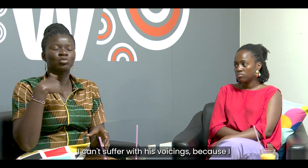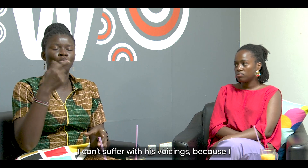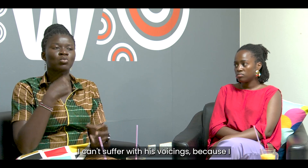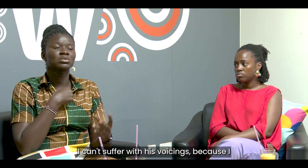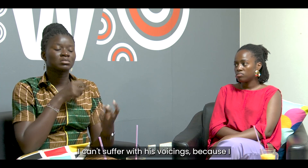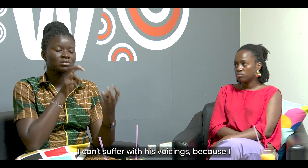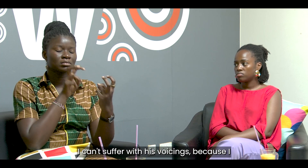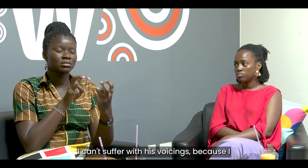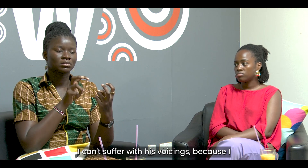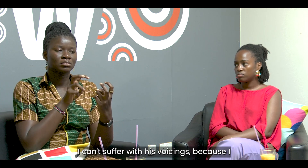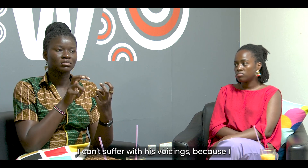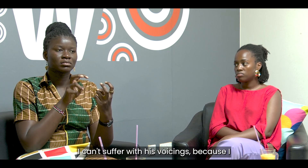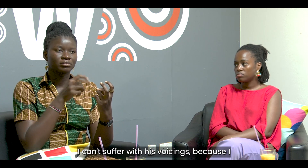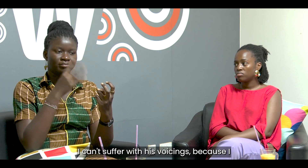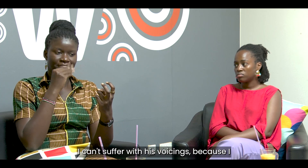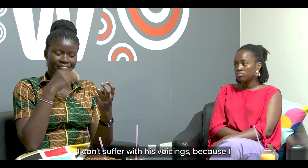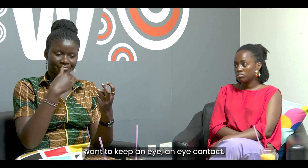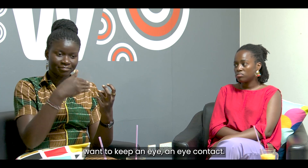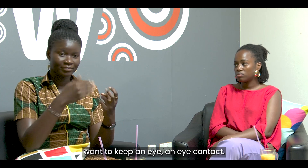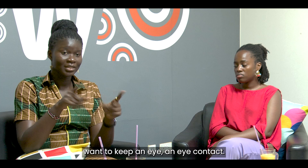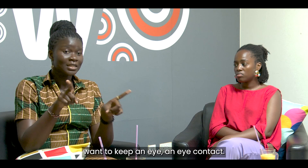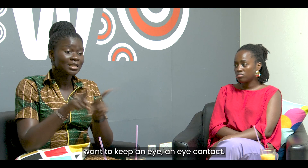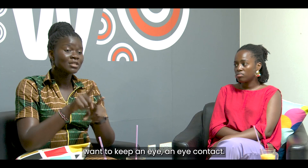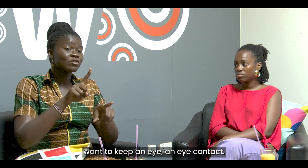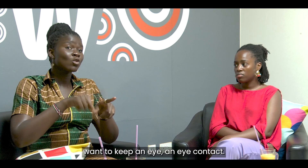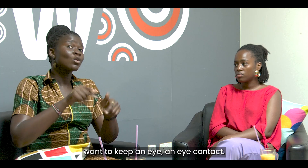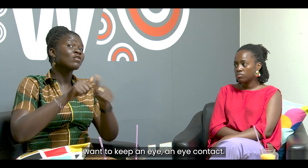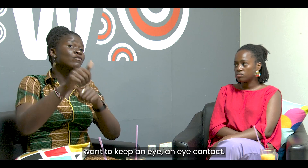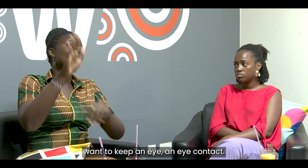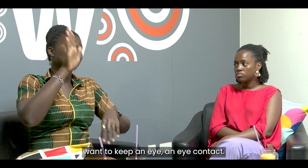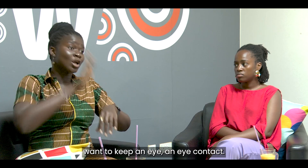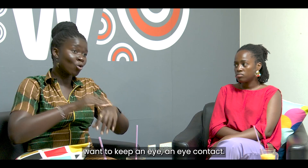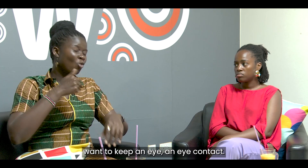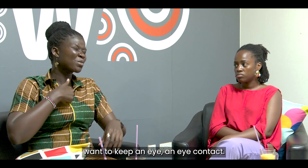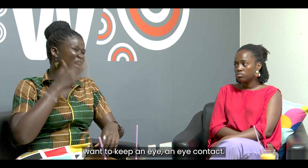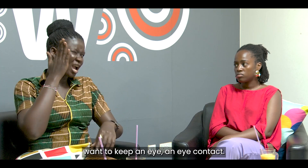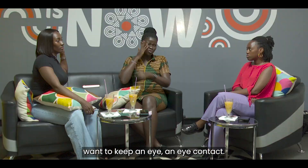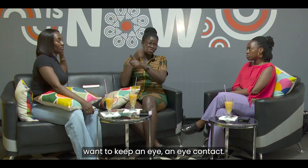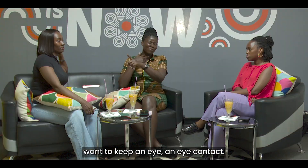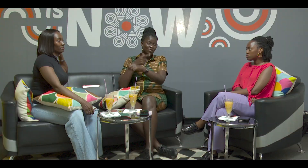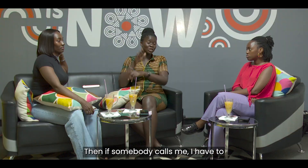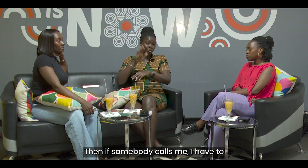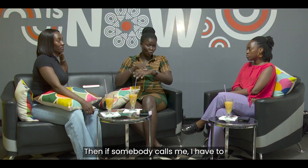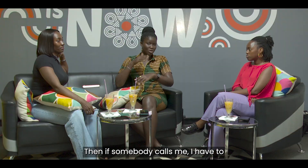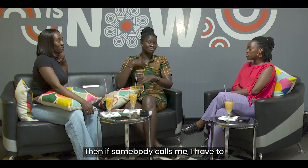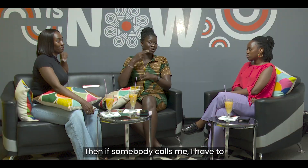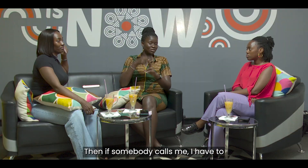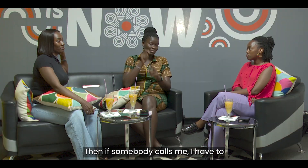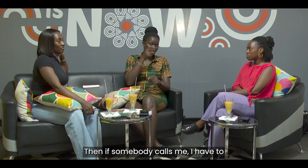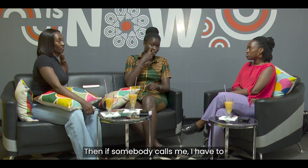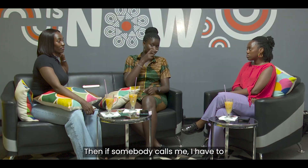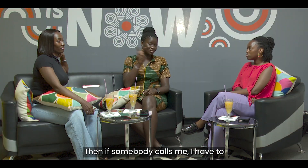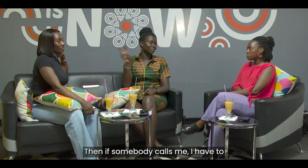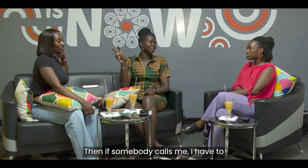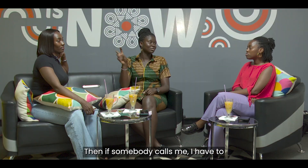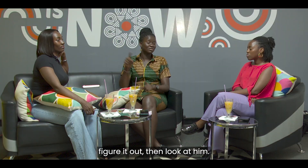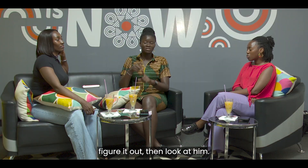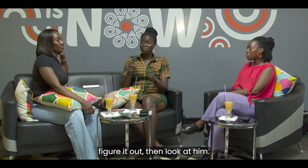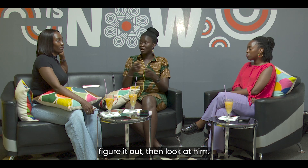voicings, because I want to keep an eye contact. Then if somebody calls me, I have to figure it out, then look